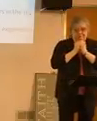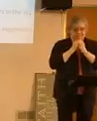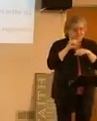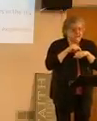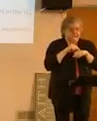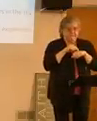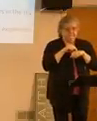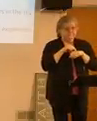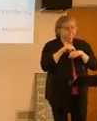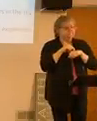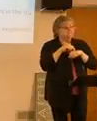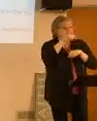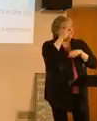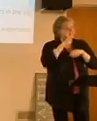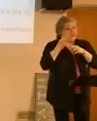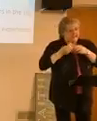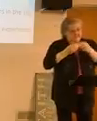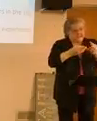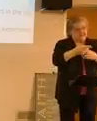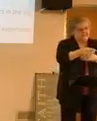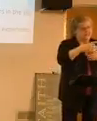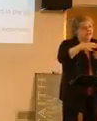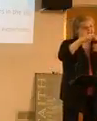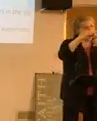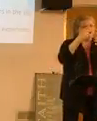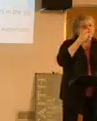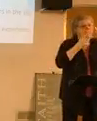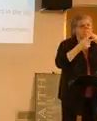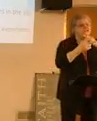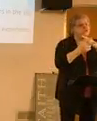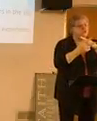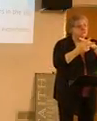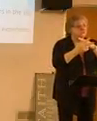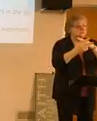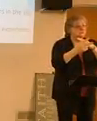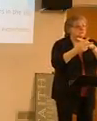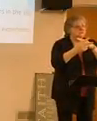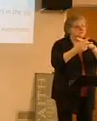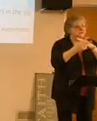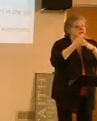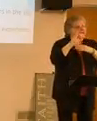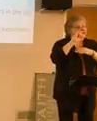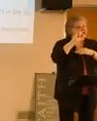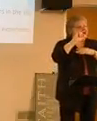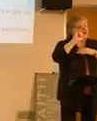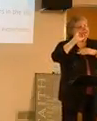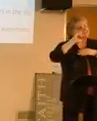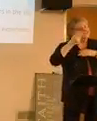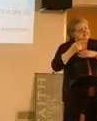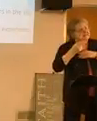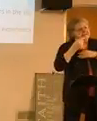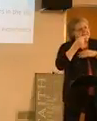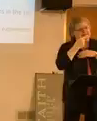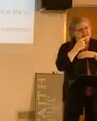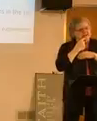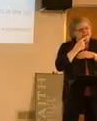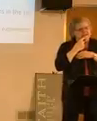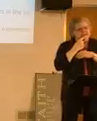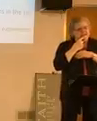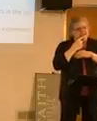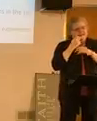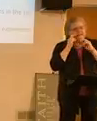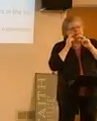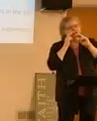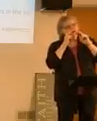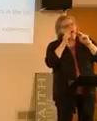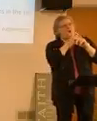today, God gave him a special vision. And Isaiah recorded for us that he saw